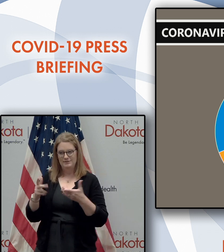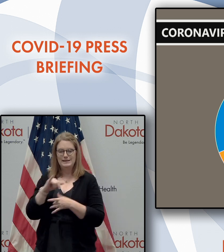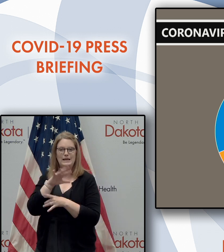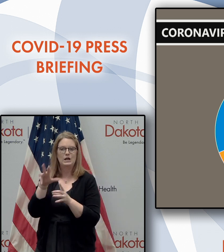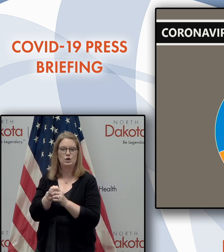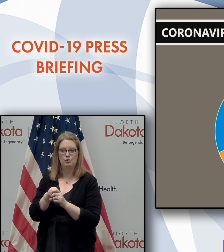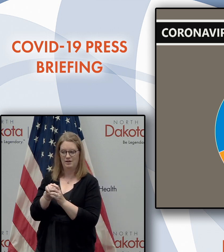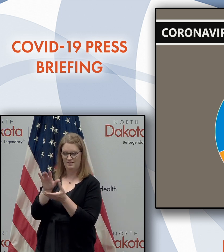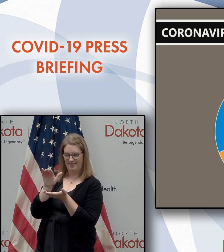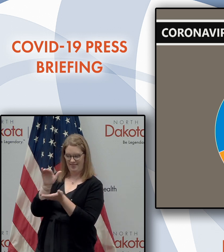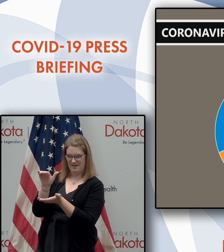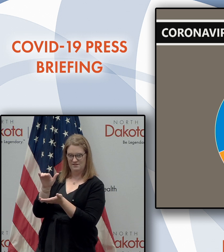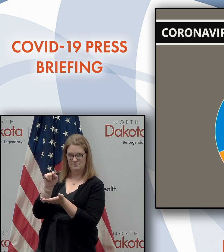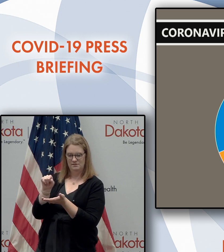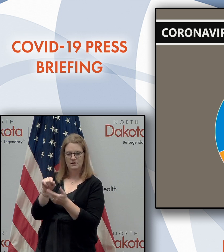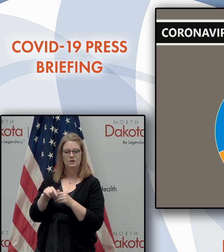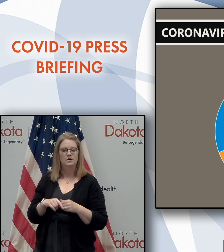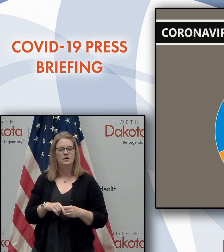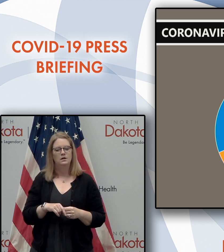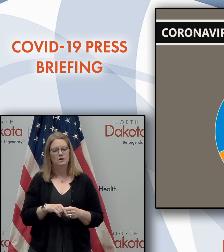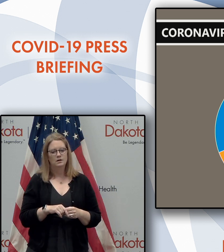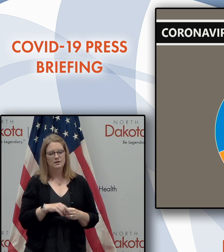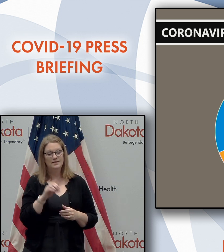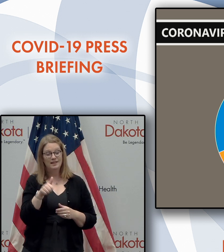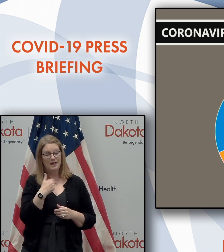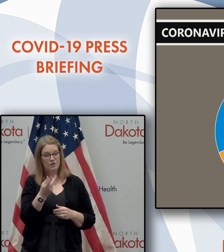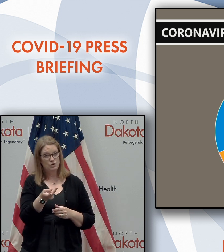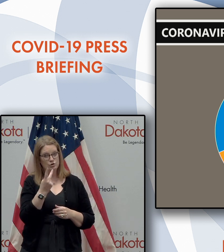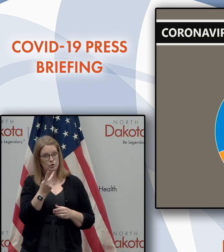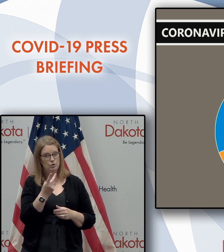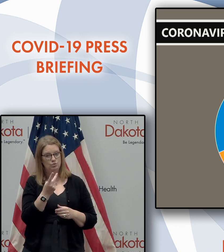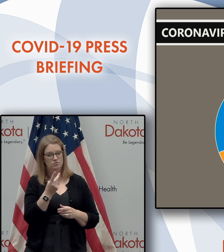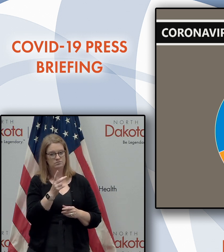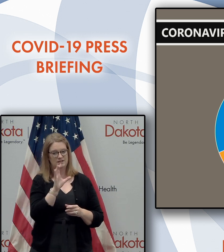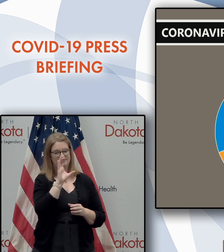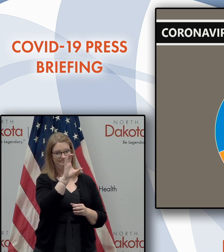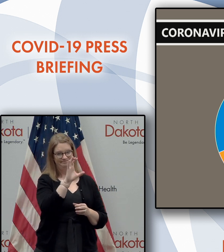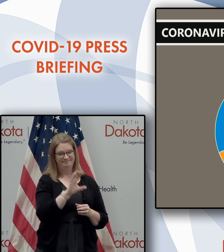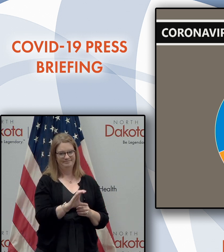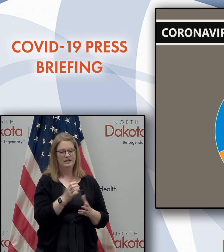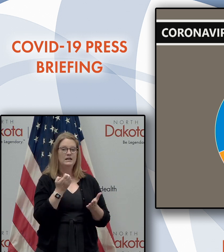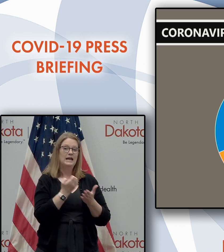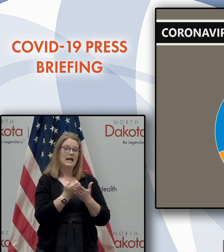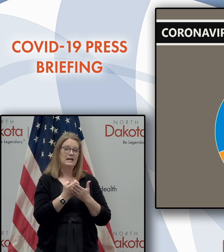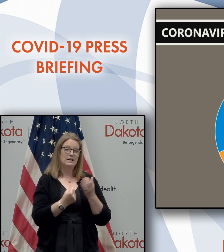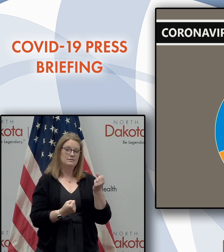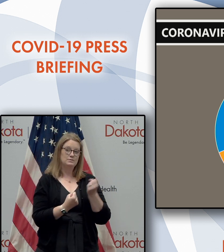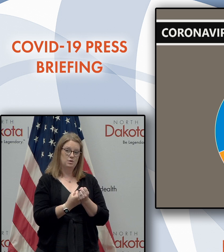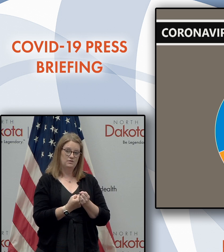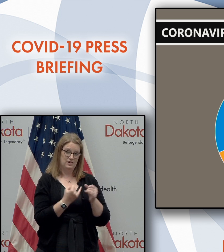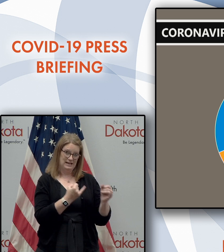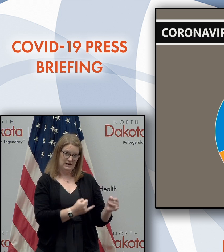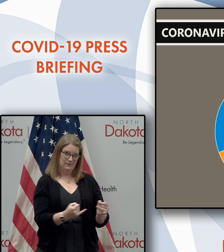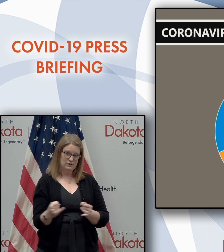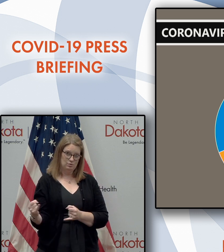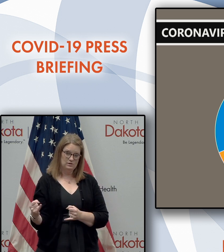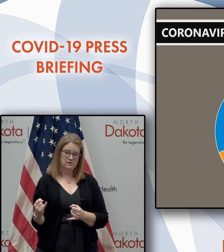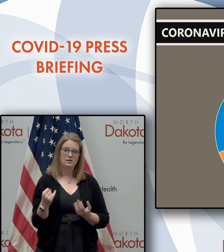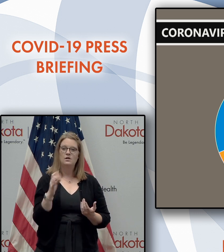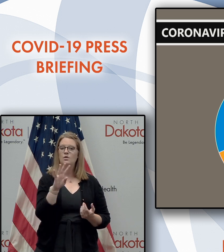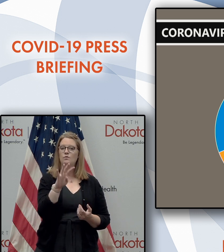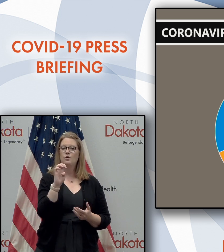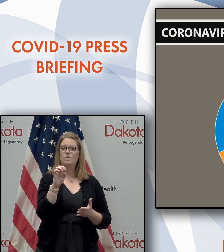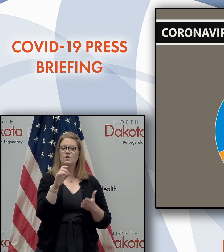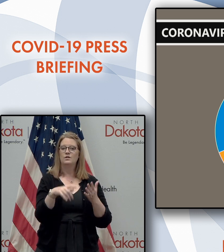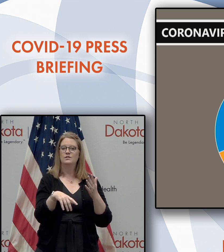that bucket. But when you take a look at the other two big pieces of this pie chart, economic support for individuals, that's the